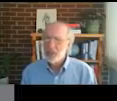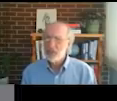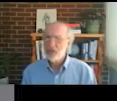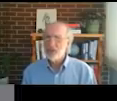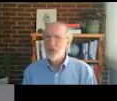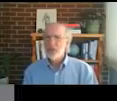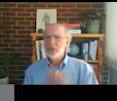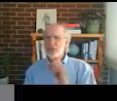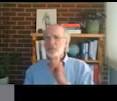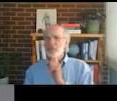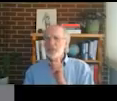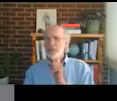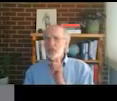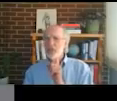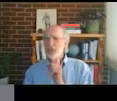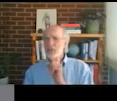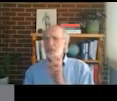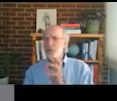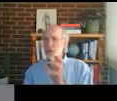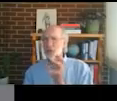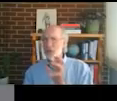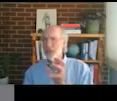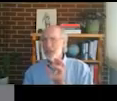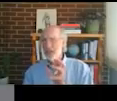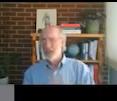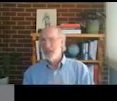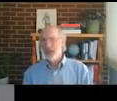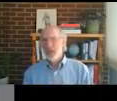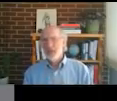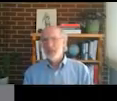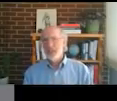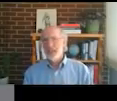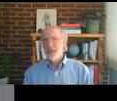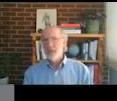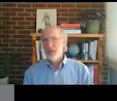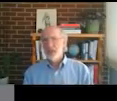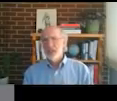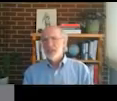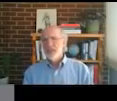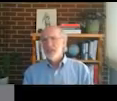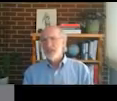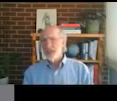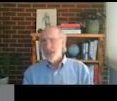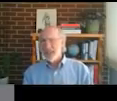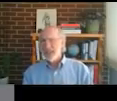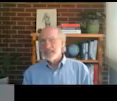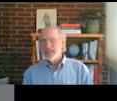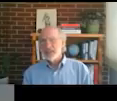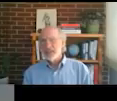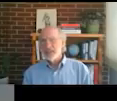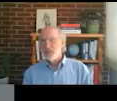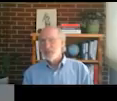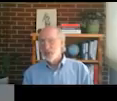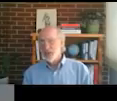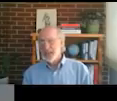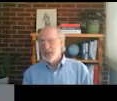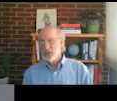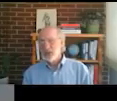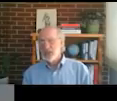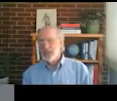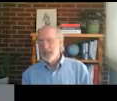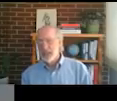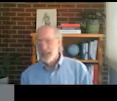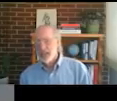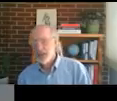just because you are not fluent and not a full speaker of the language does not necessarily rule